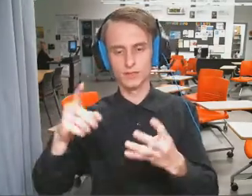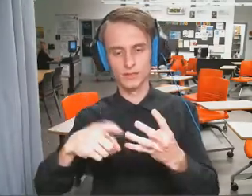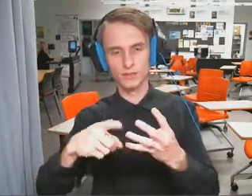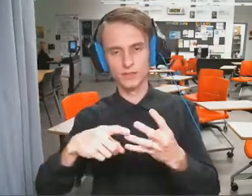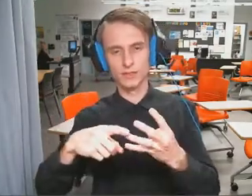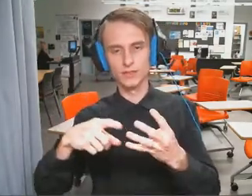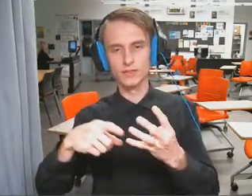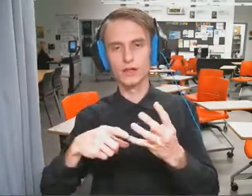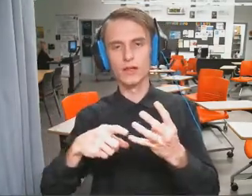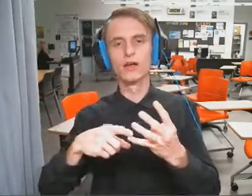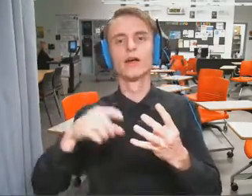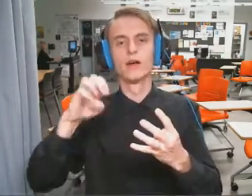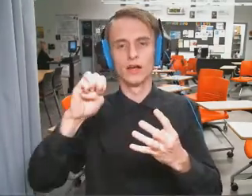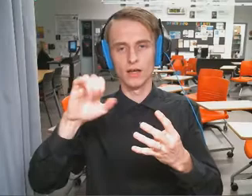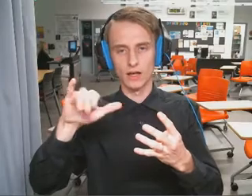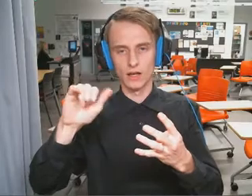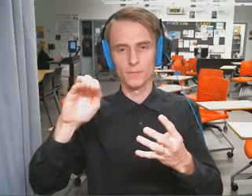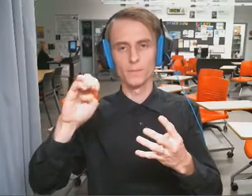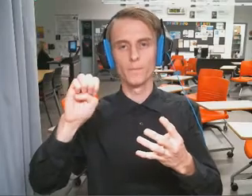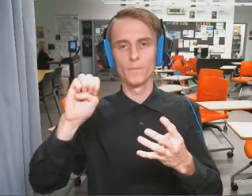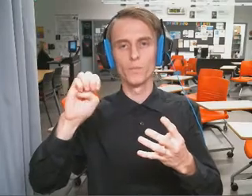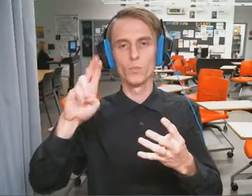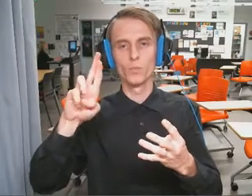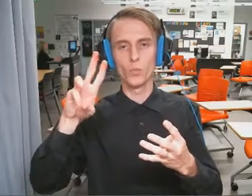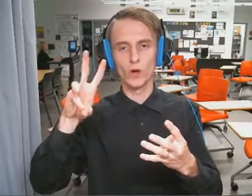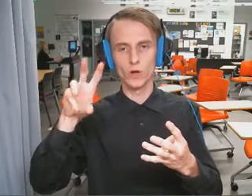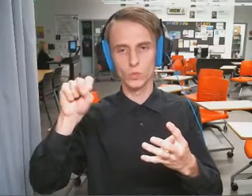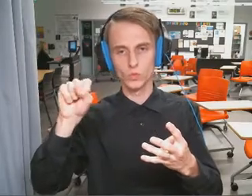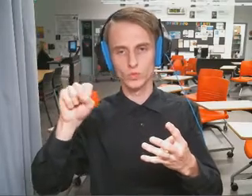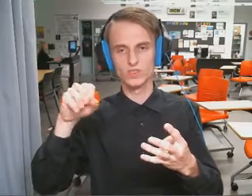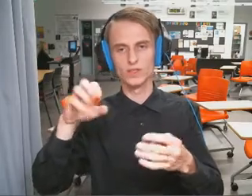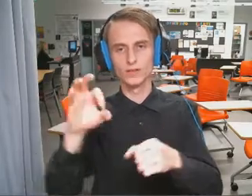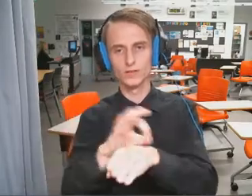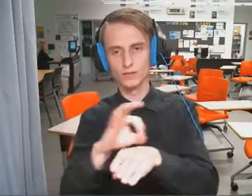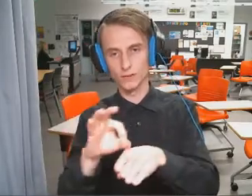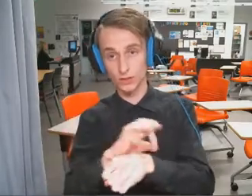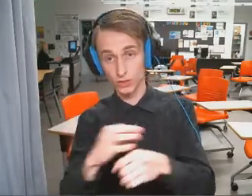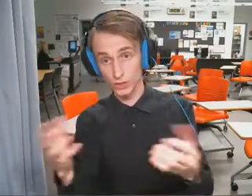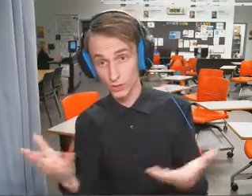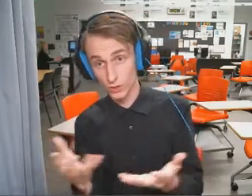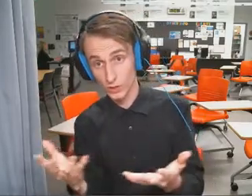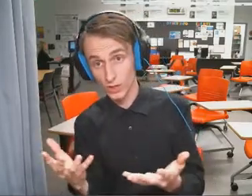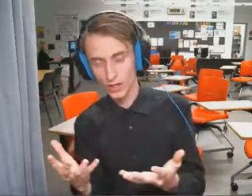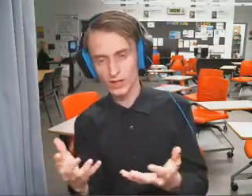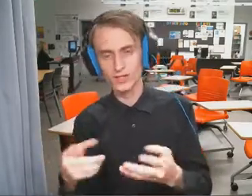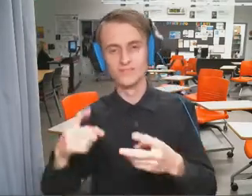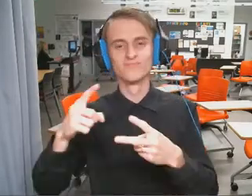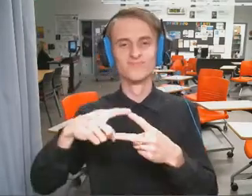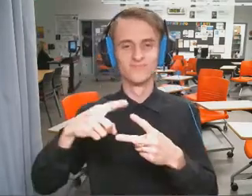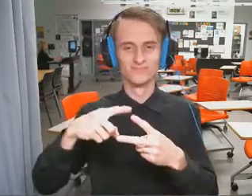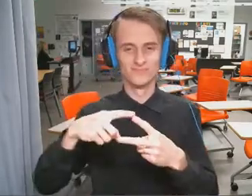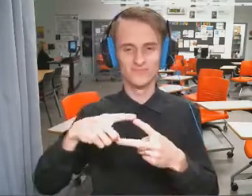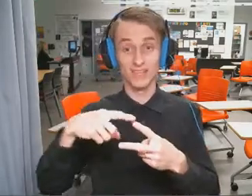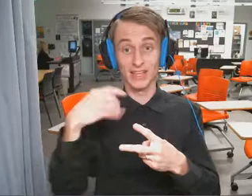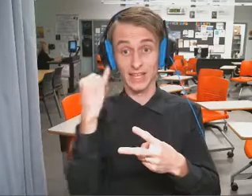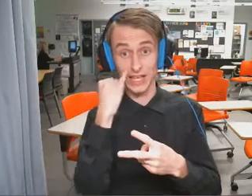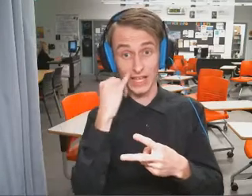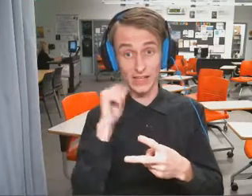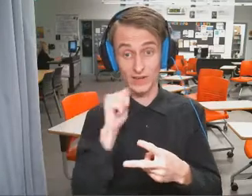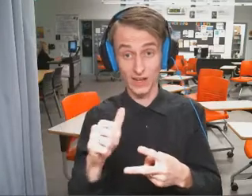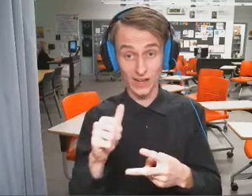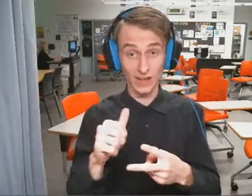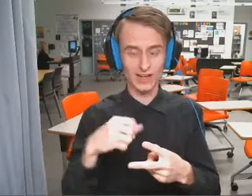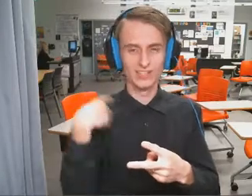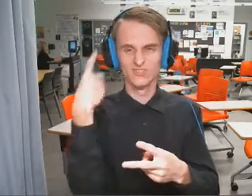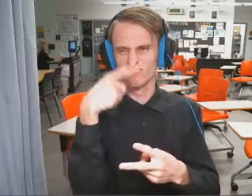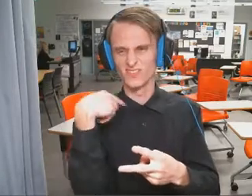One, it's mainly there because if it wasn't, your face would look really funny. Two, it protects the